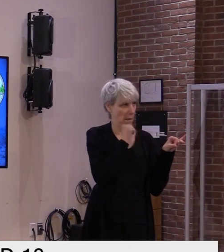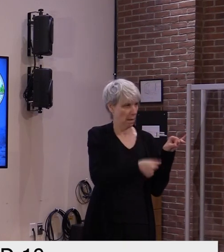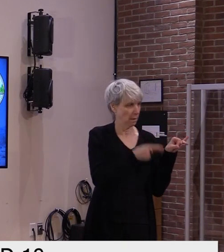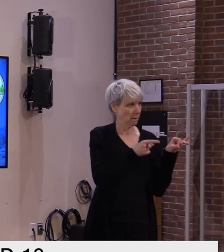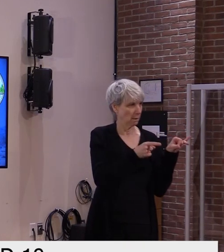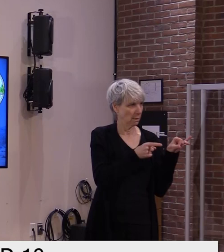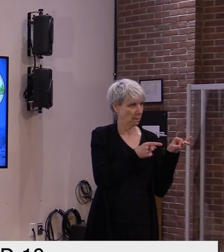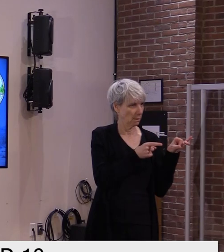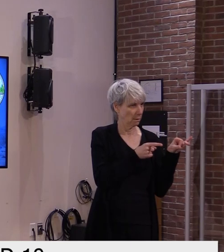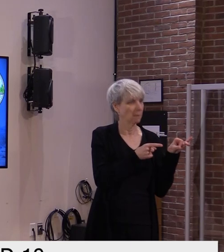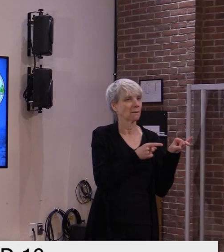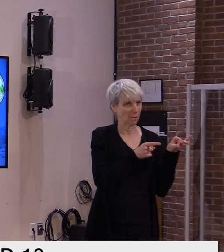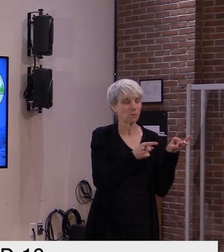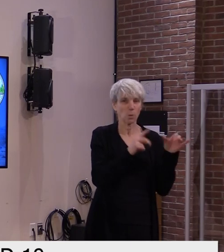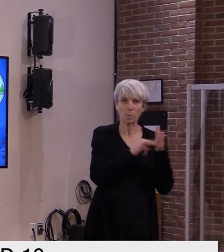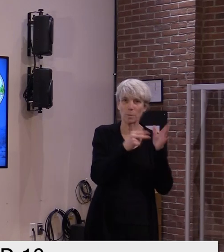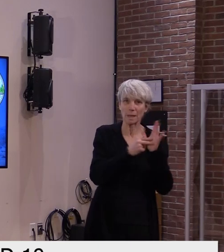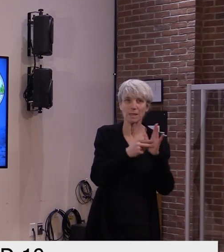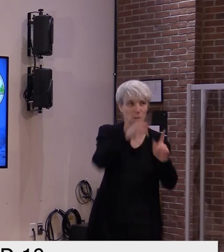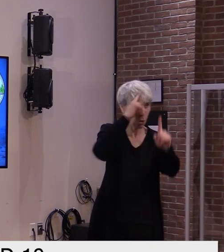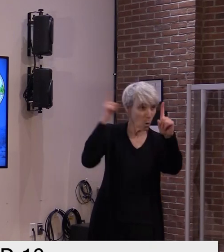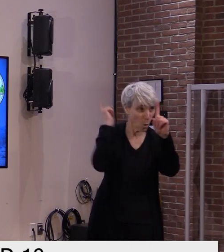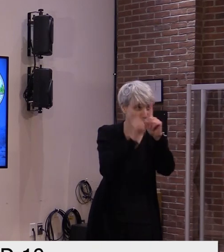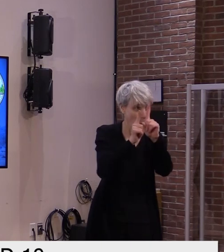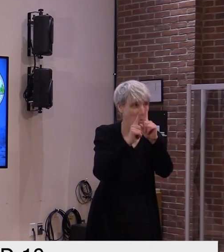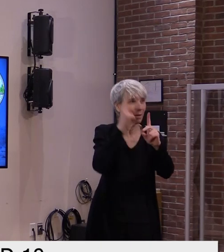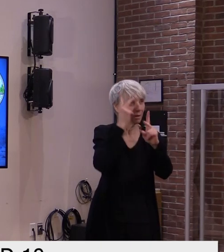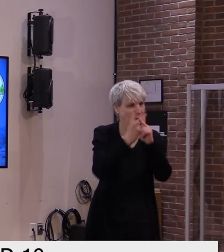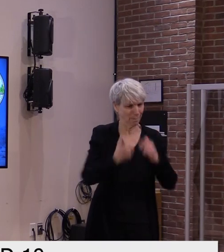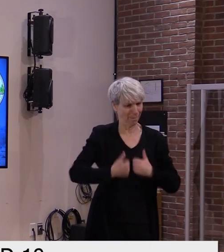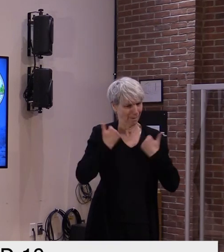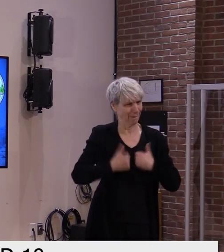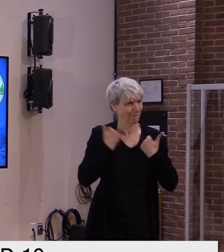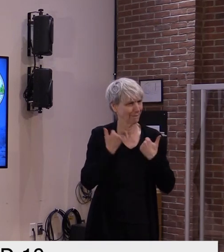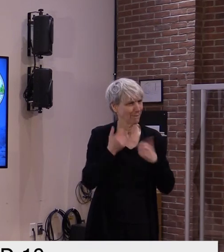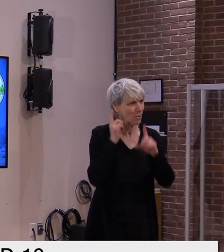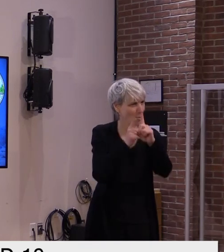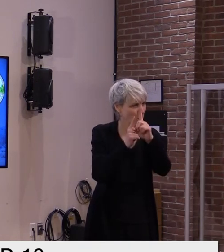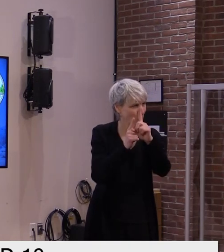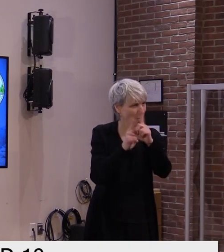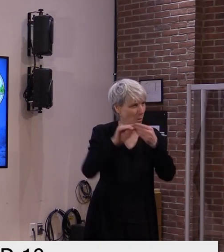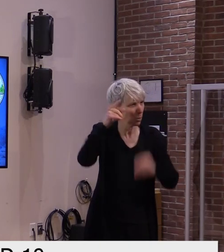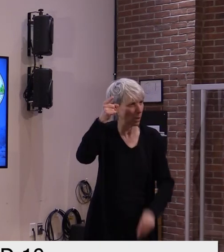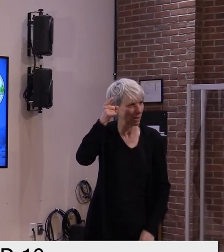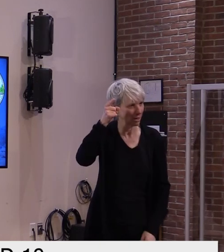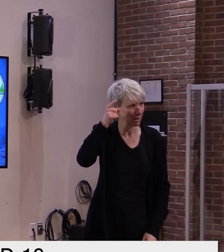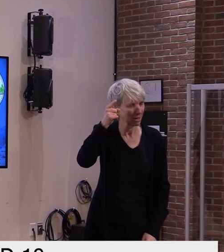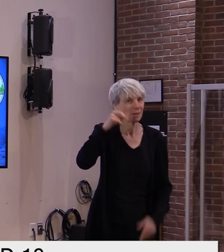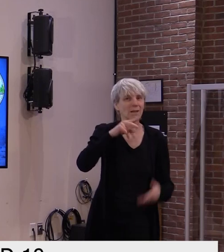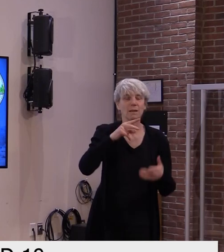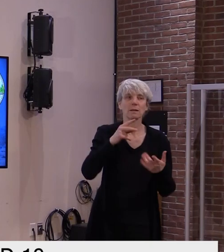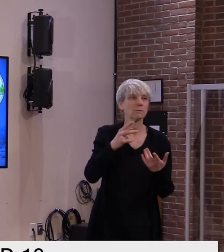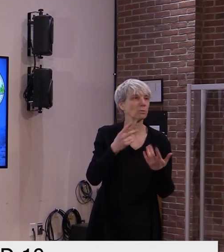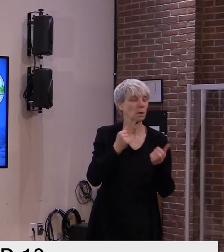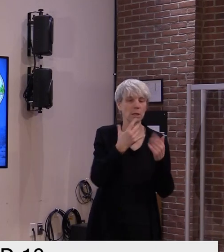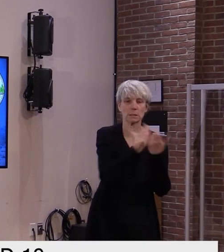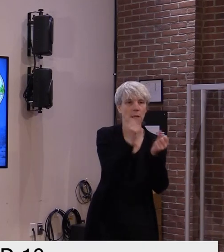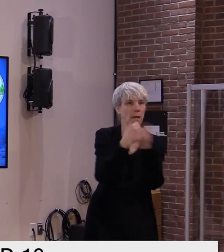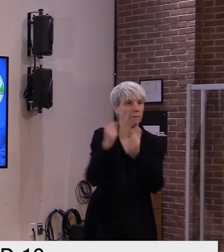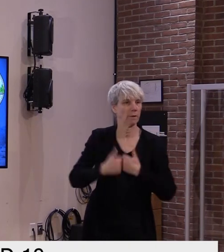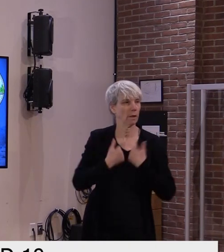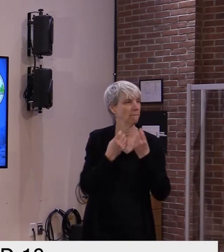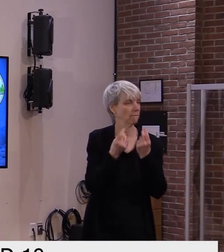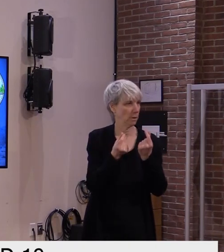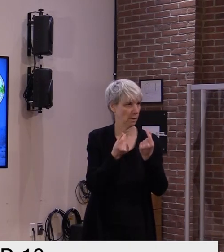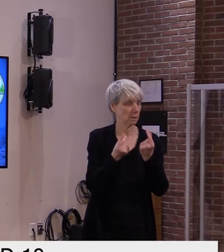set of guidance or another, is to save lives and do that as quickly as possible. So we have a method of doing that